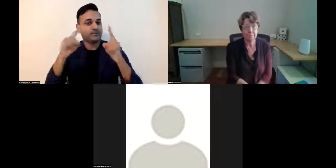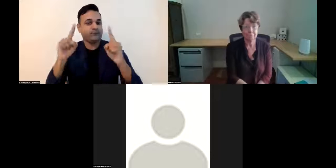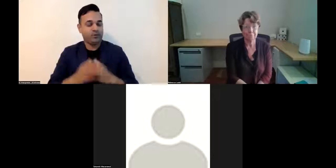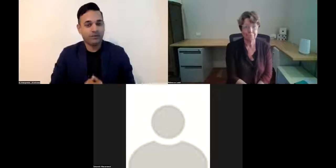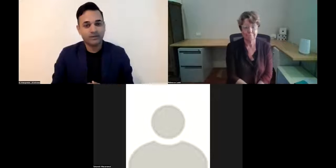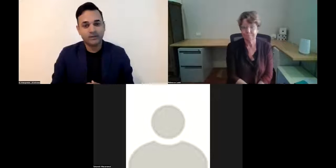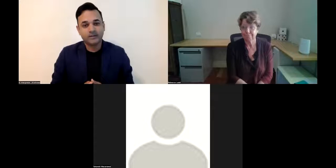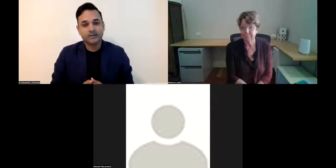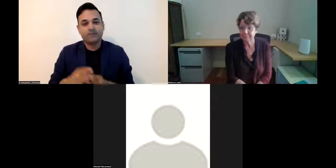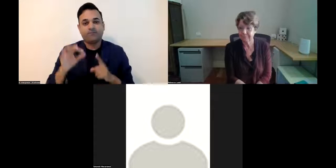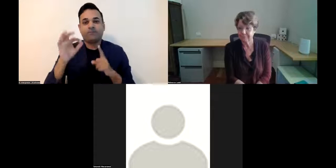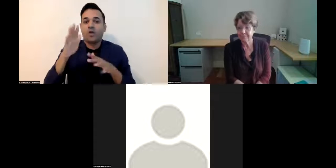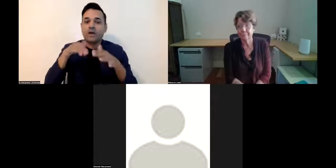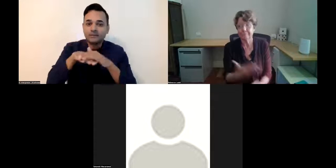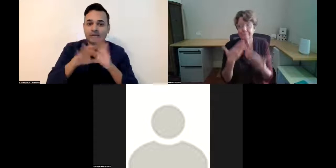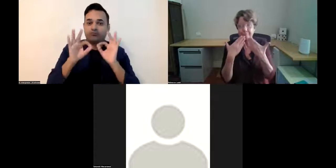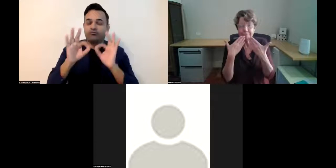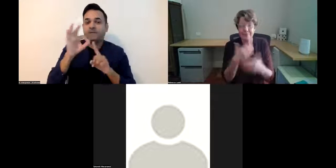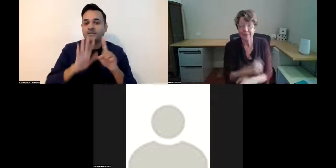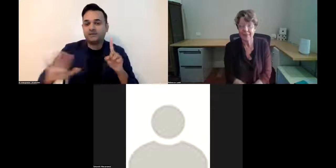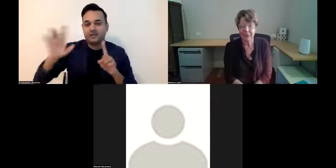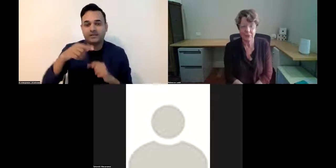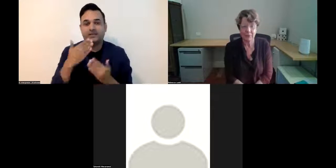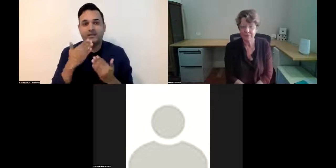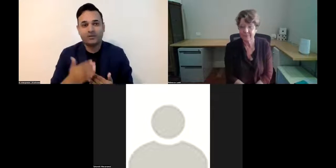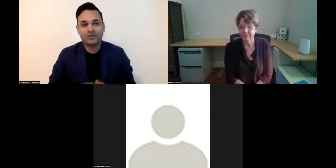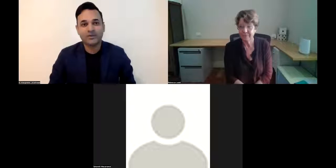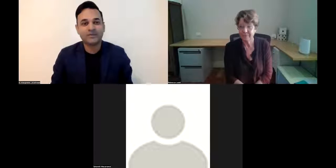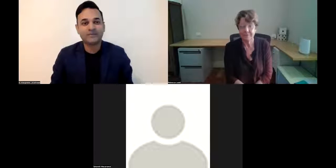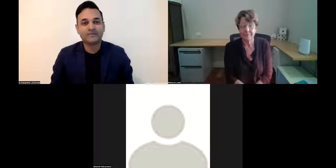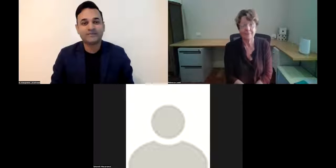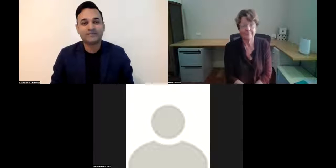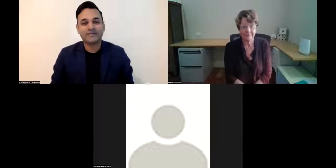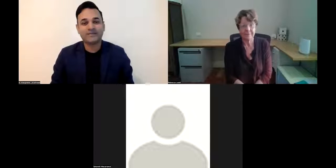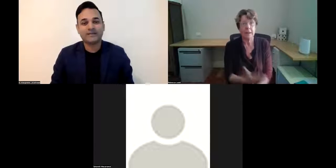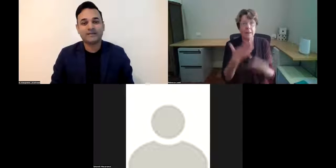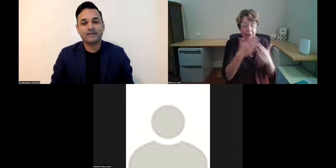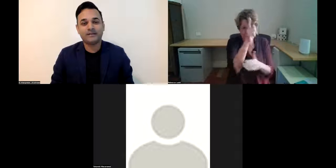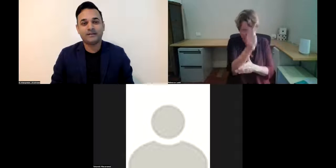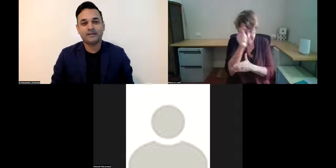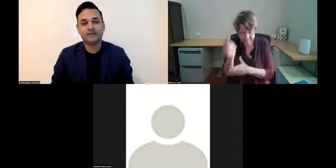Thank you. Thank you very much, Your Honorable Senator Zelja, for